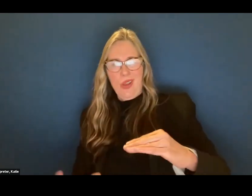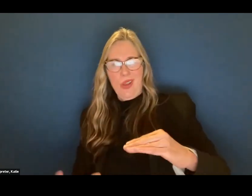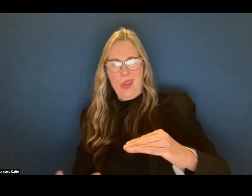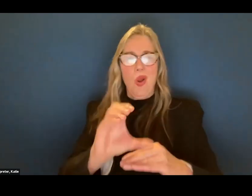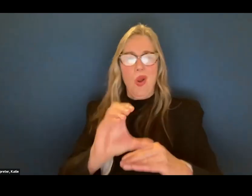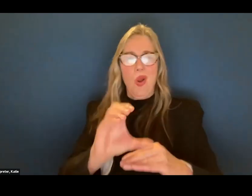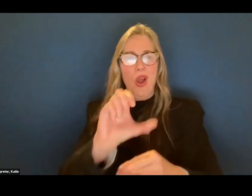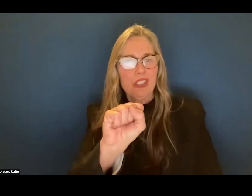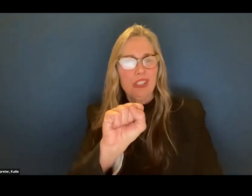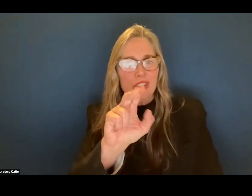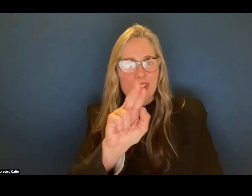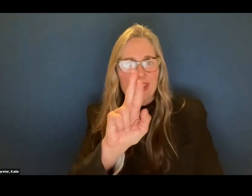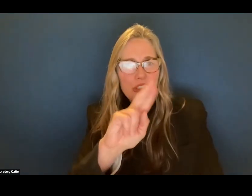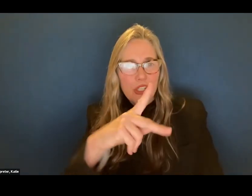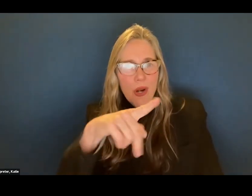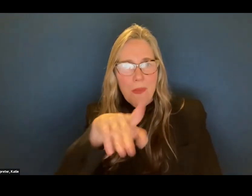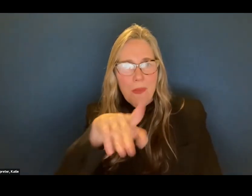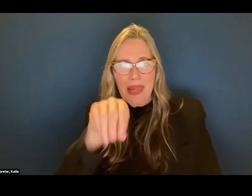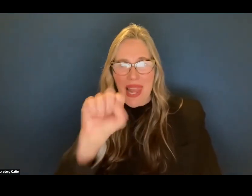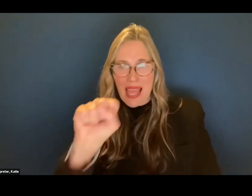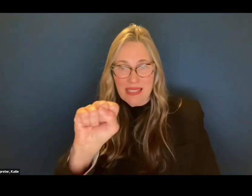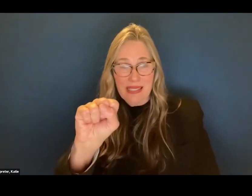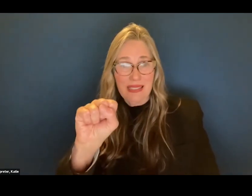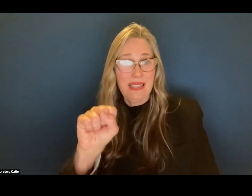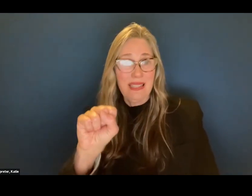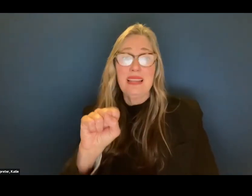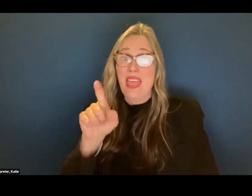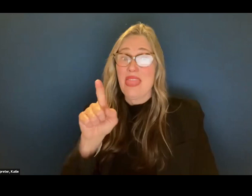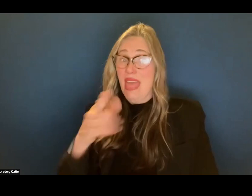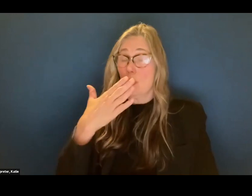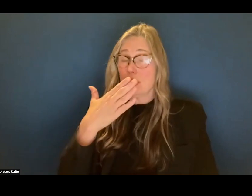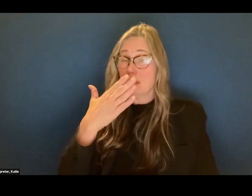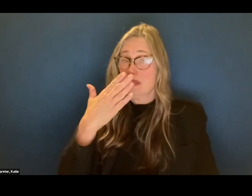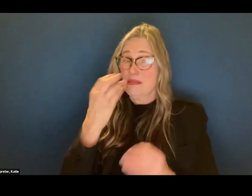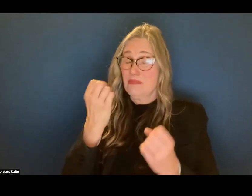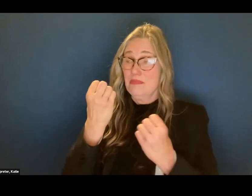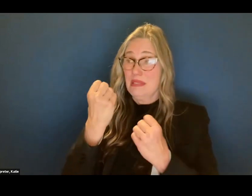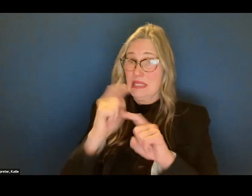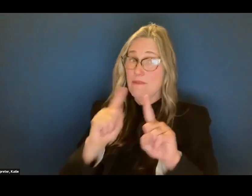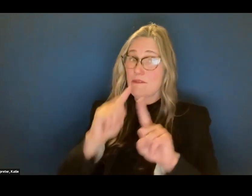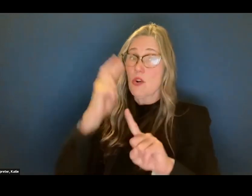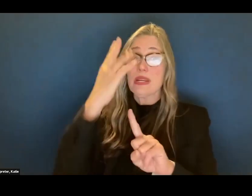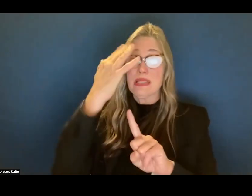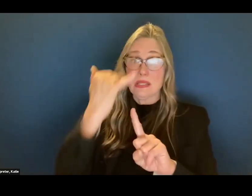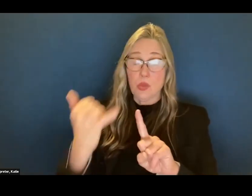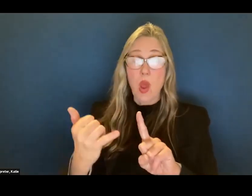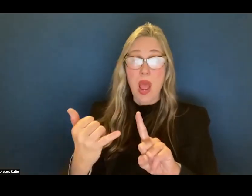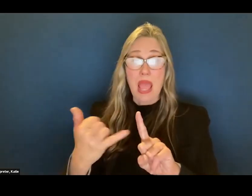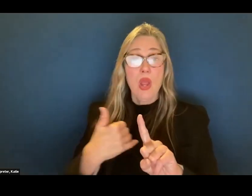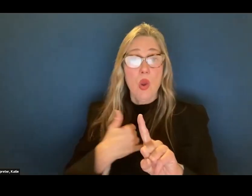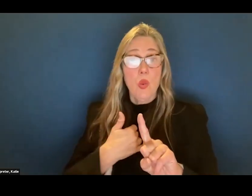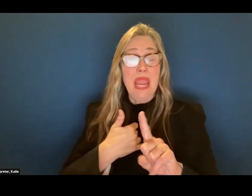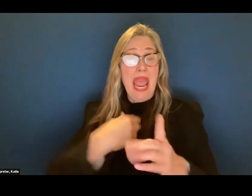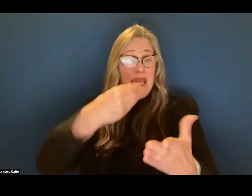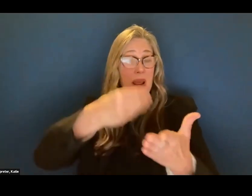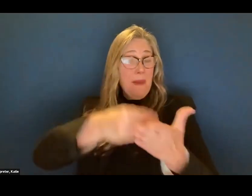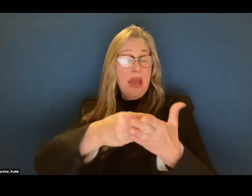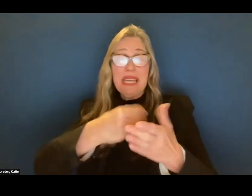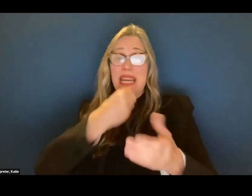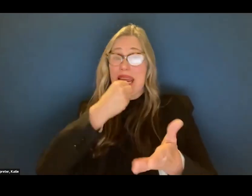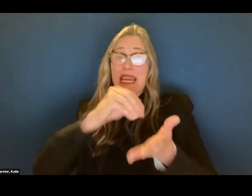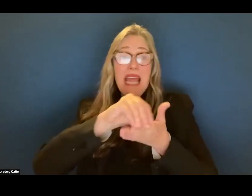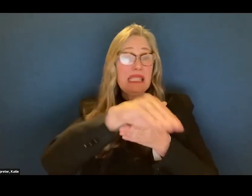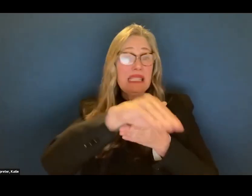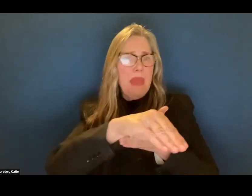there were a lot of reasons for that, but COVID was a very, very strong reason why we had surpluses, because there were higher